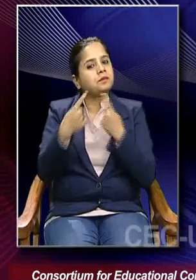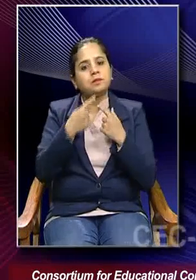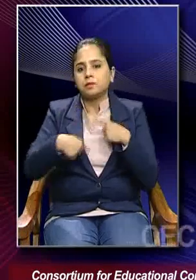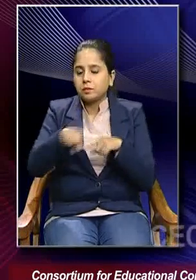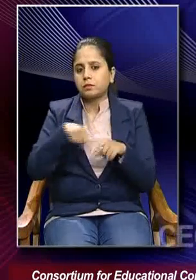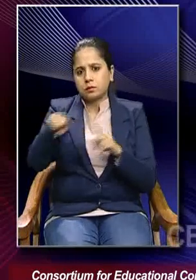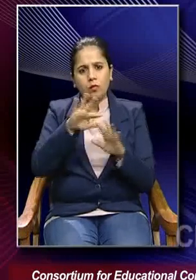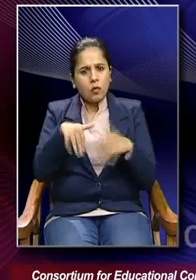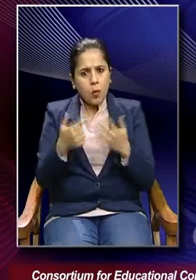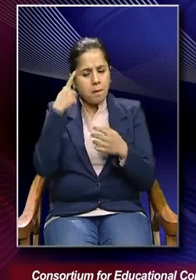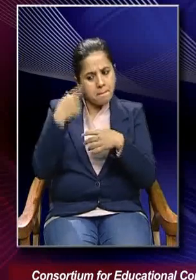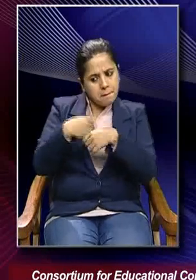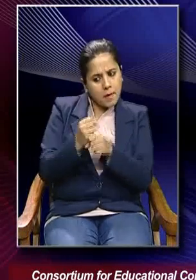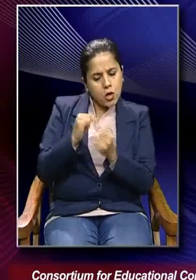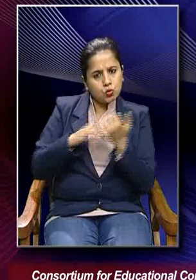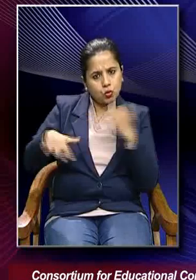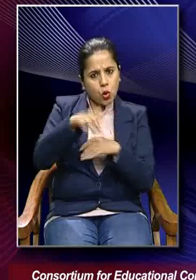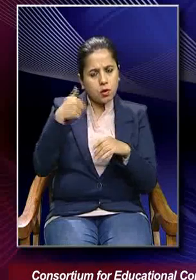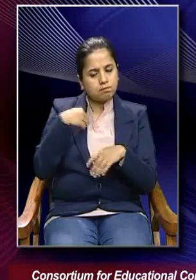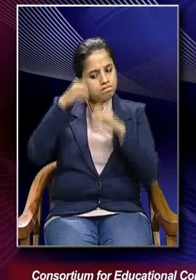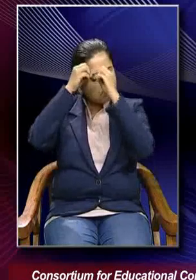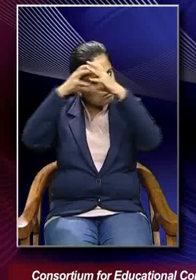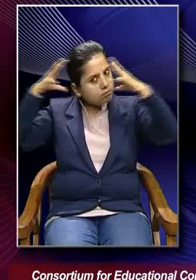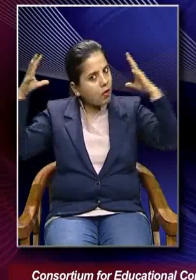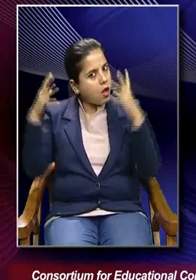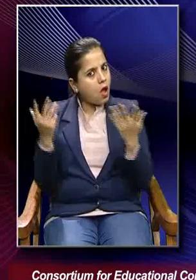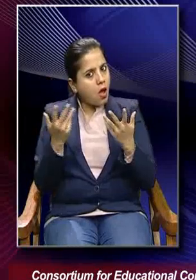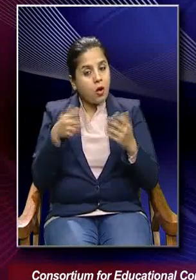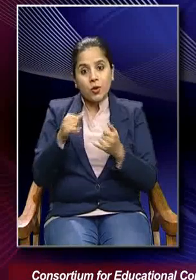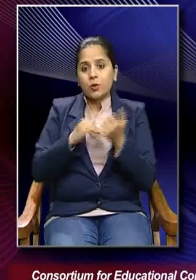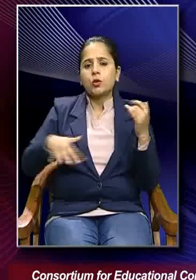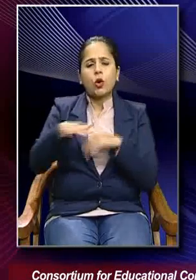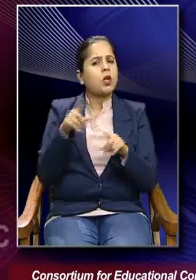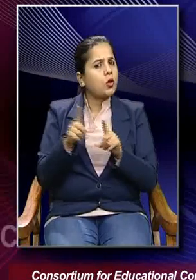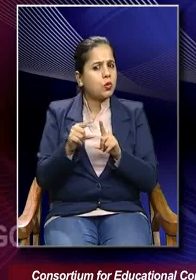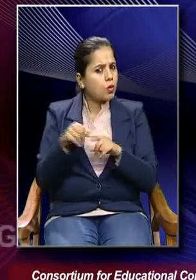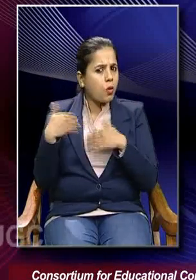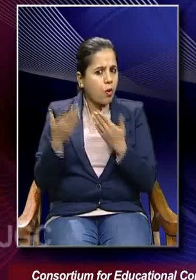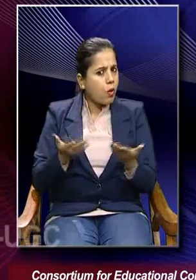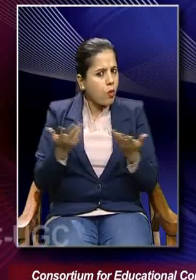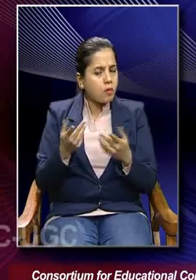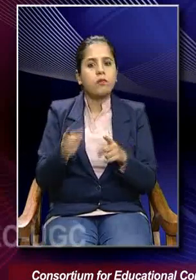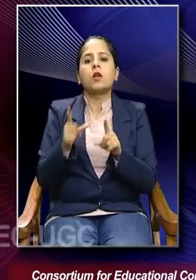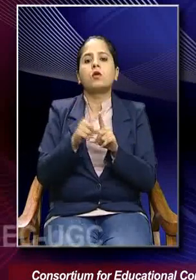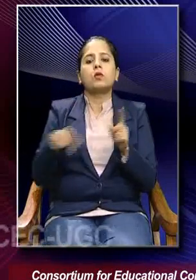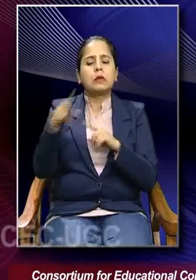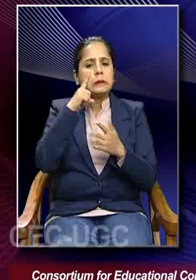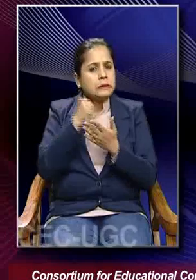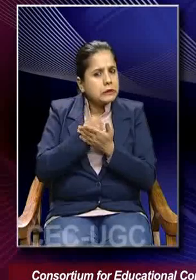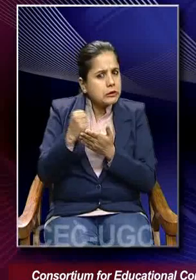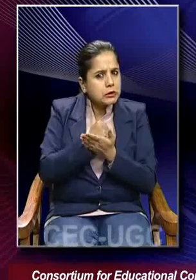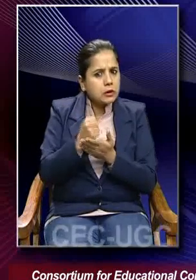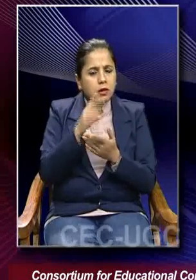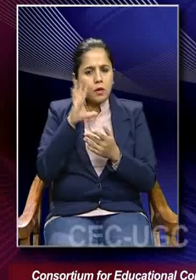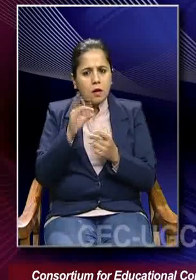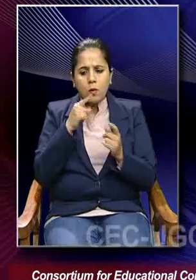you need to develop a sociological imagination. And how do a sociologist do it? They do it by trying to grapple